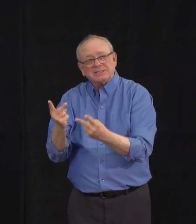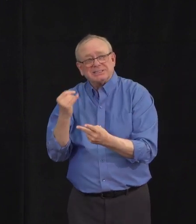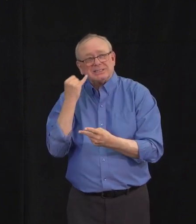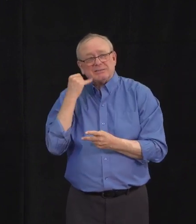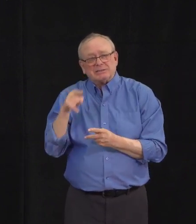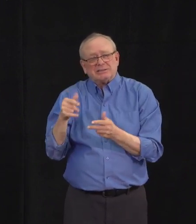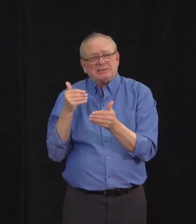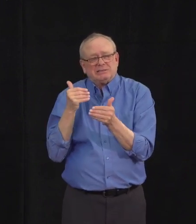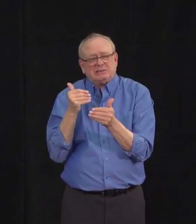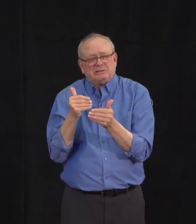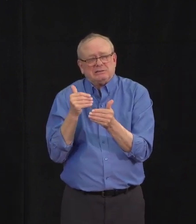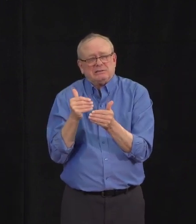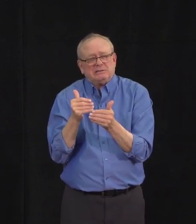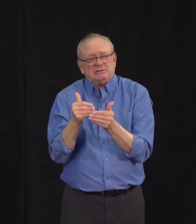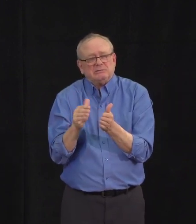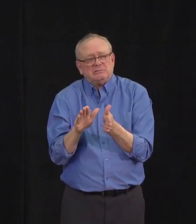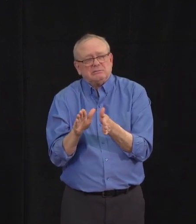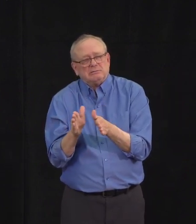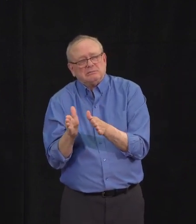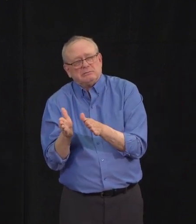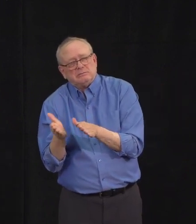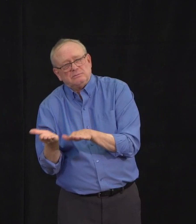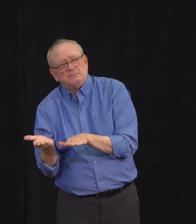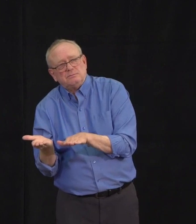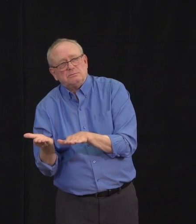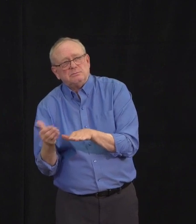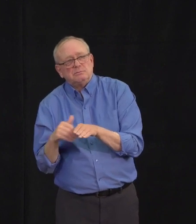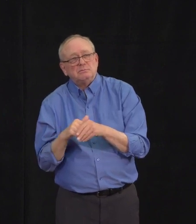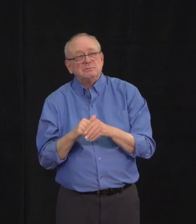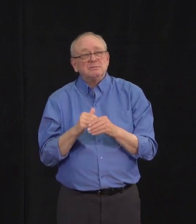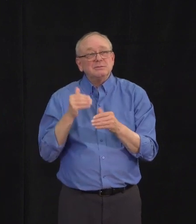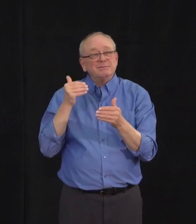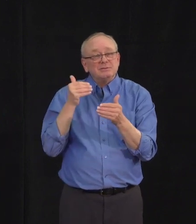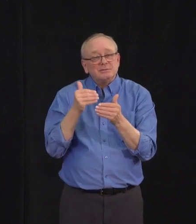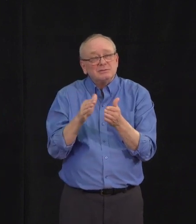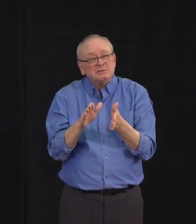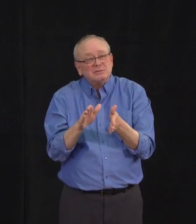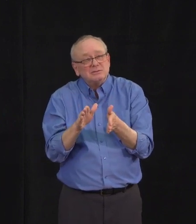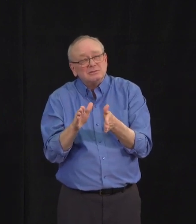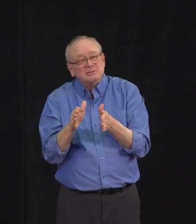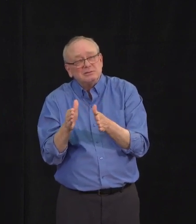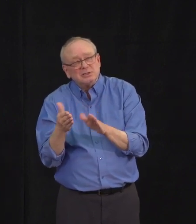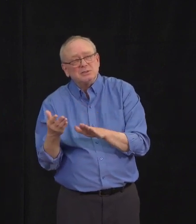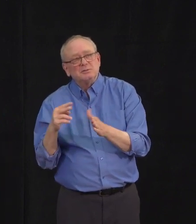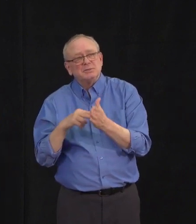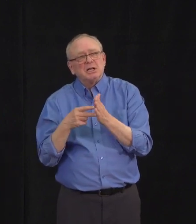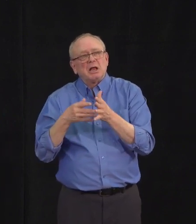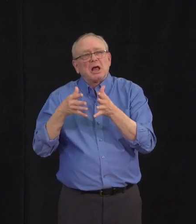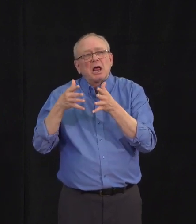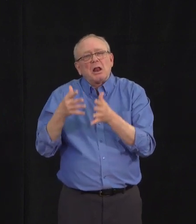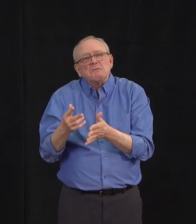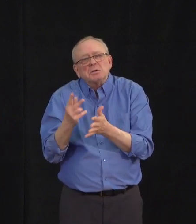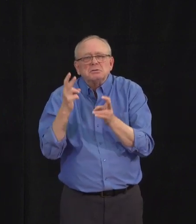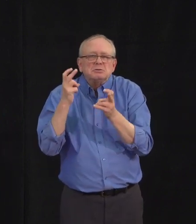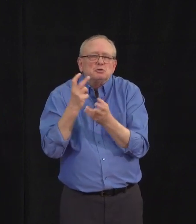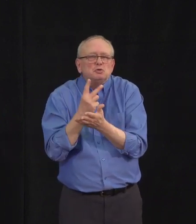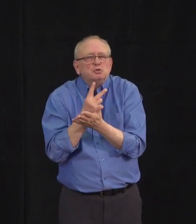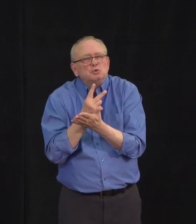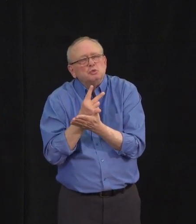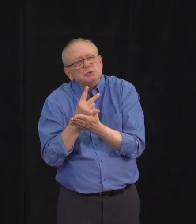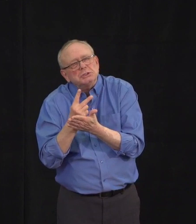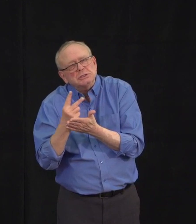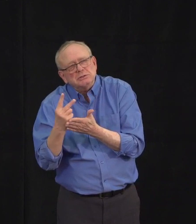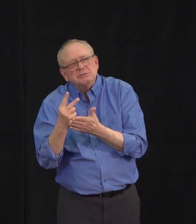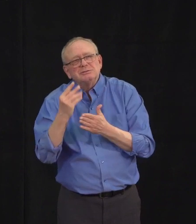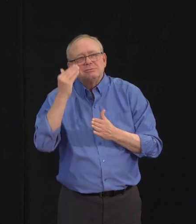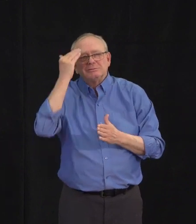life. The definition of end of life is in the 2 weeks prior to death, acknowledging that these estimates will always be